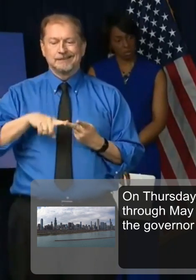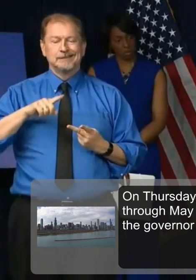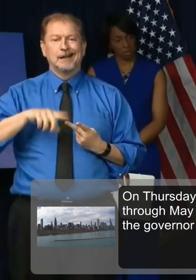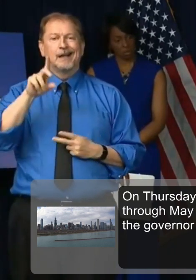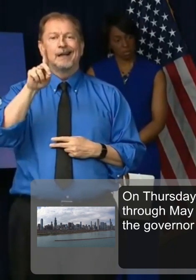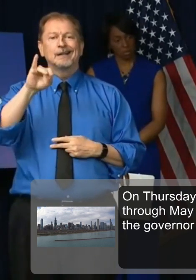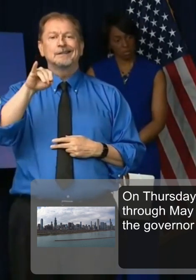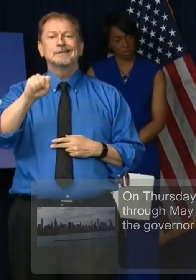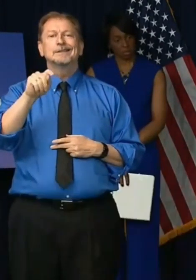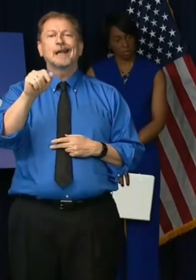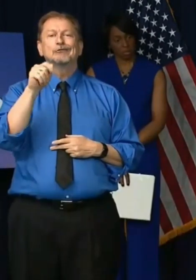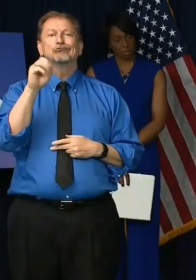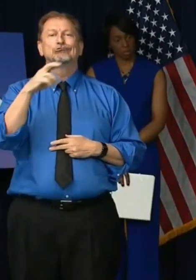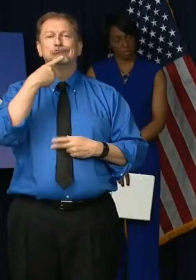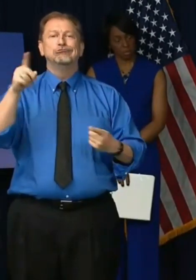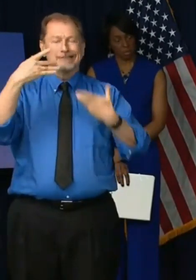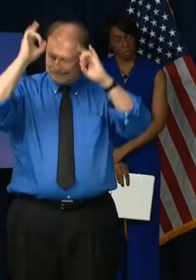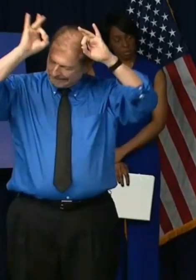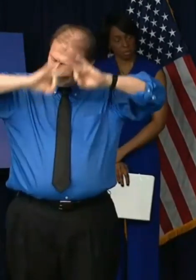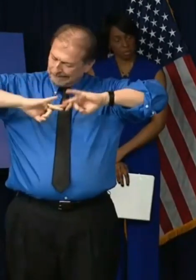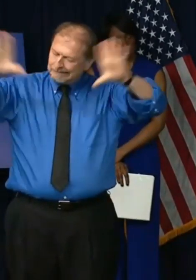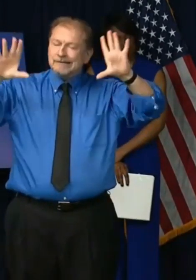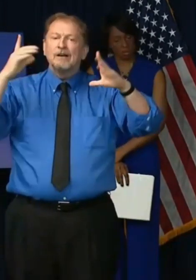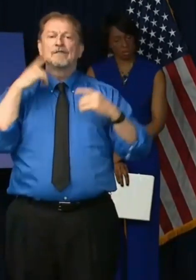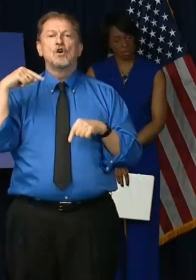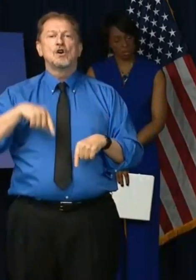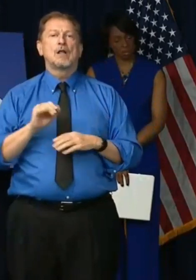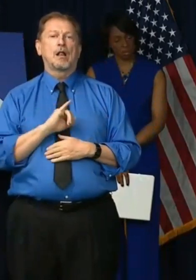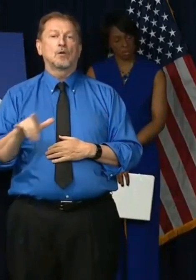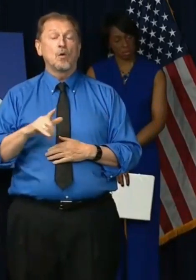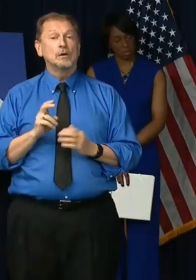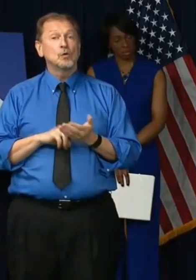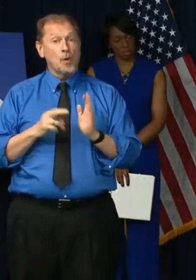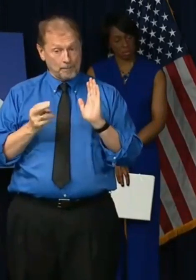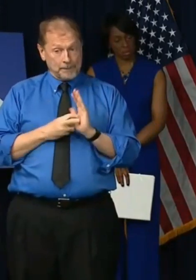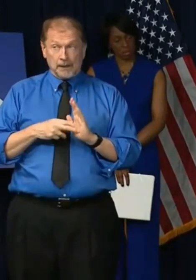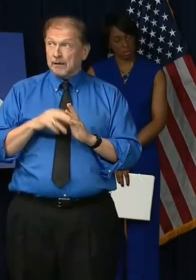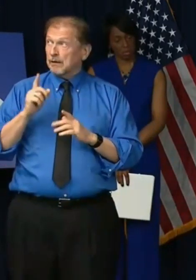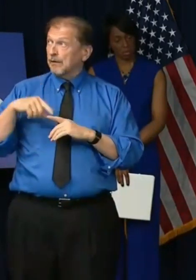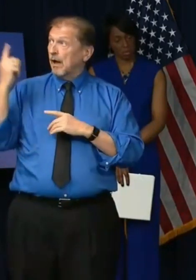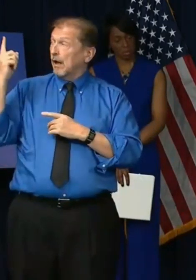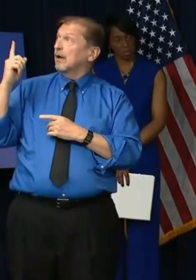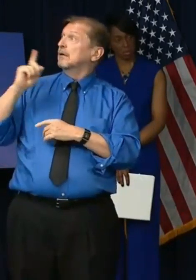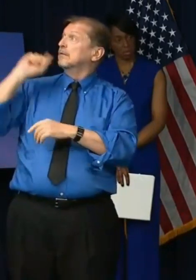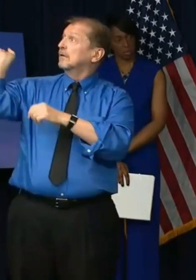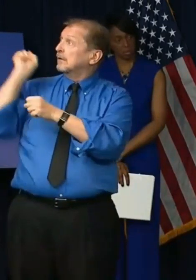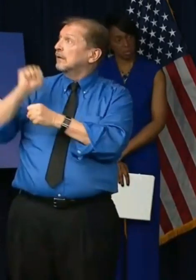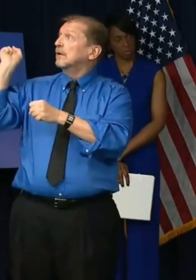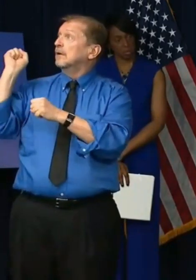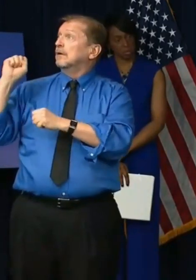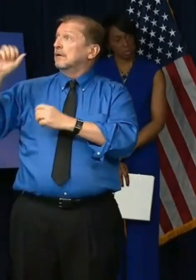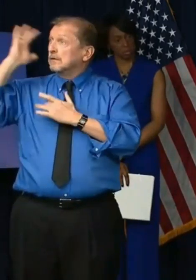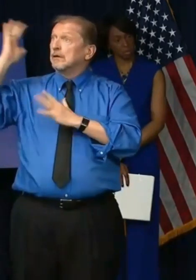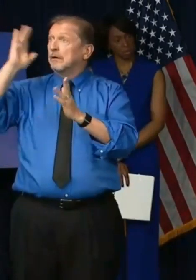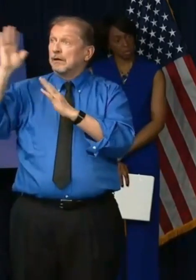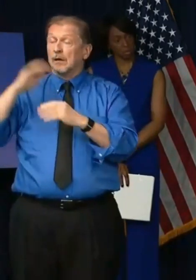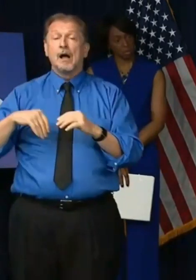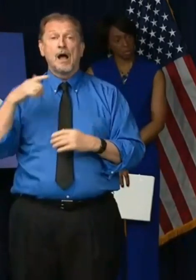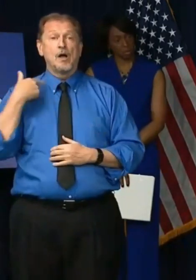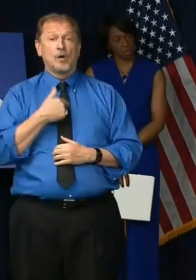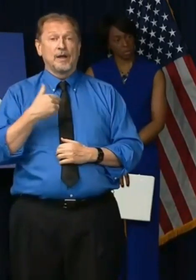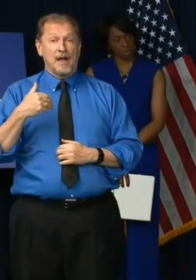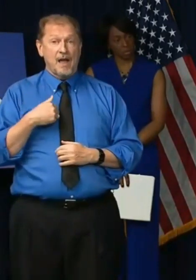proclamation for the state of Illinois. And for as long as we have the number of